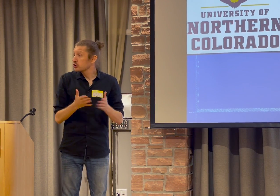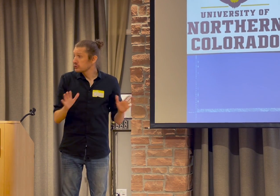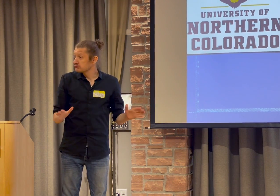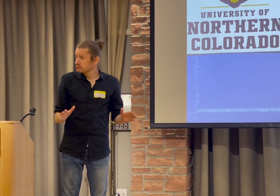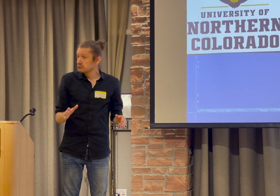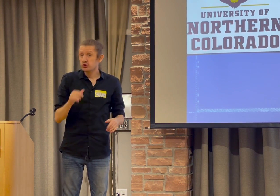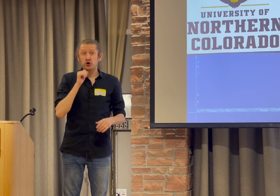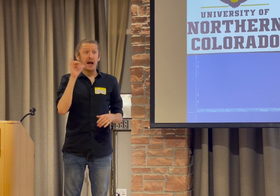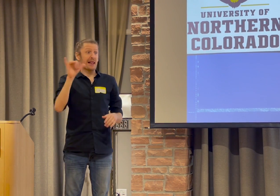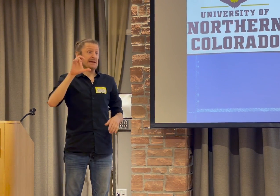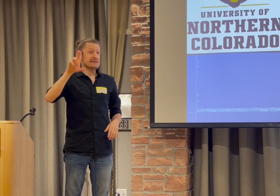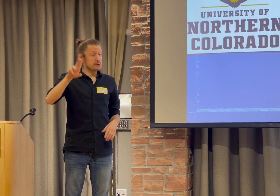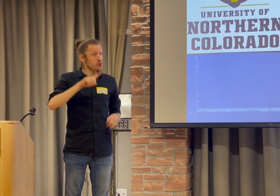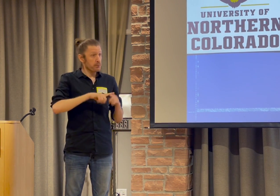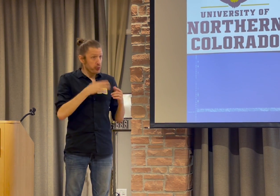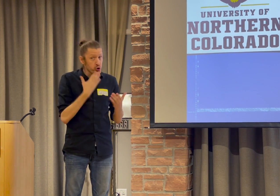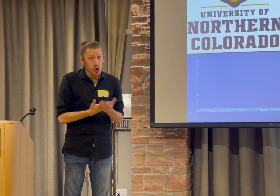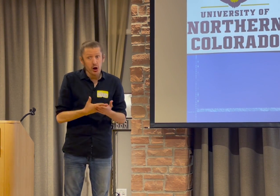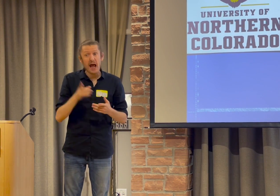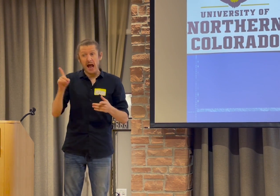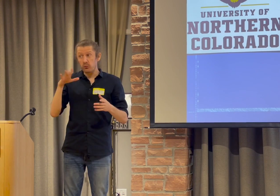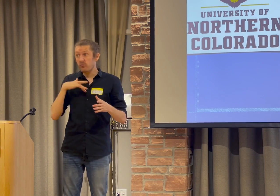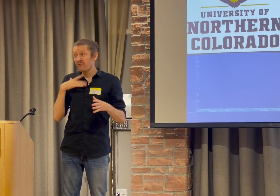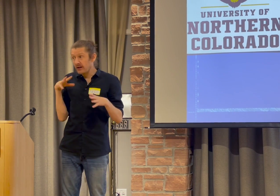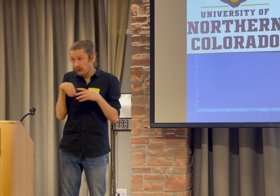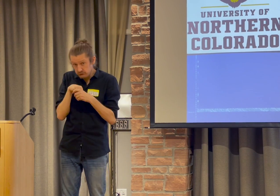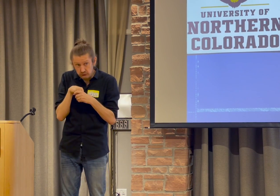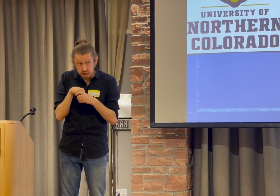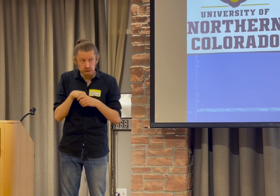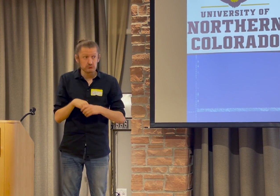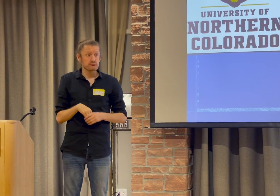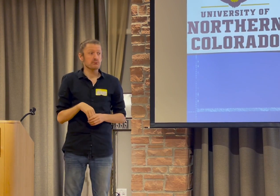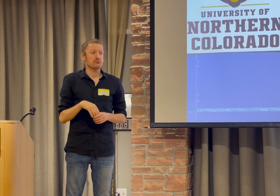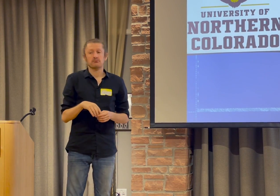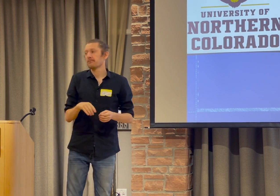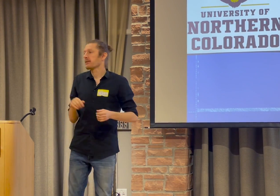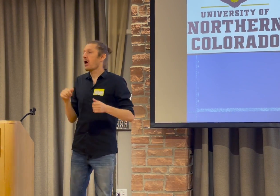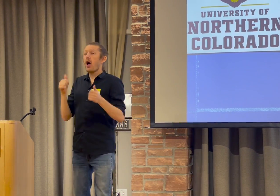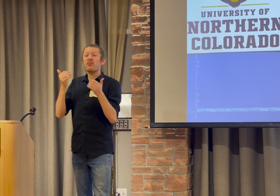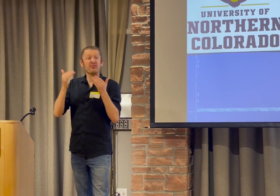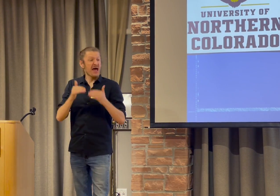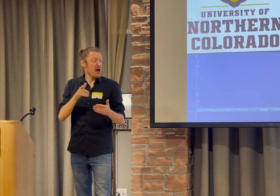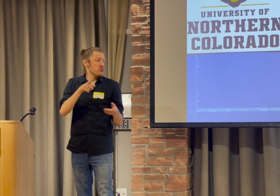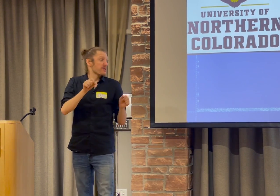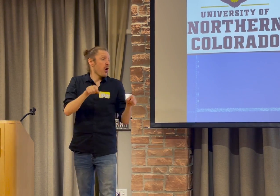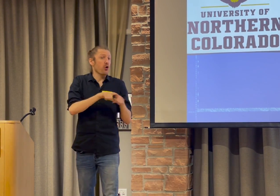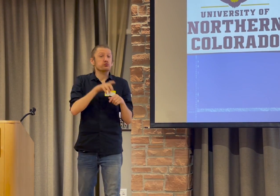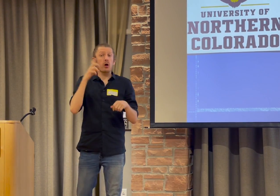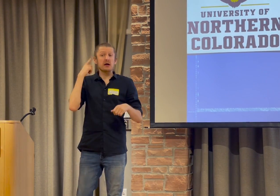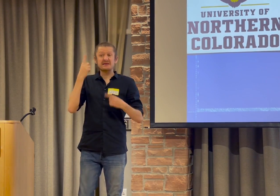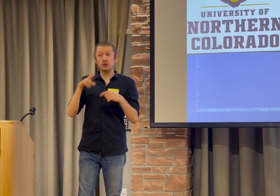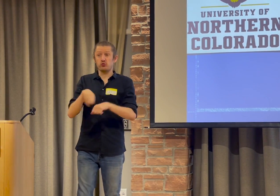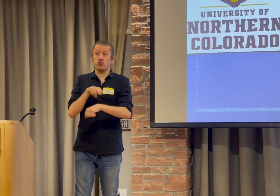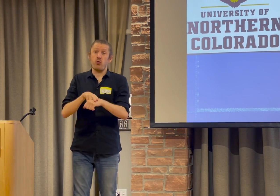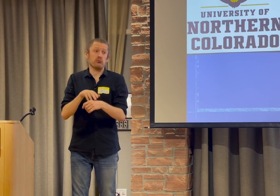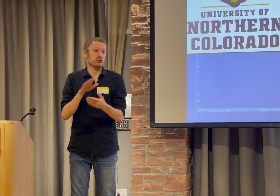Schools like this, they do have good reputations, and you feel like you're a part of the campus community.